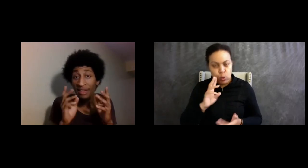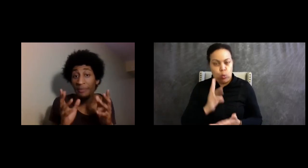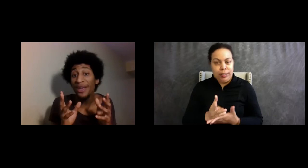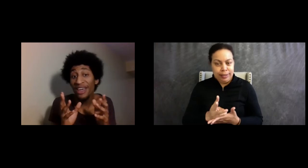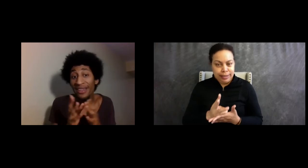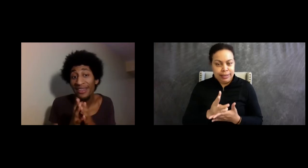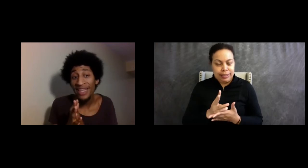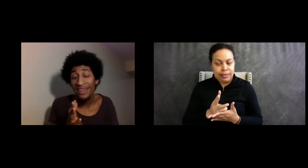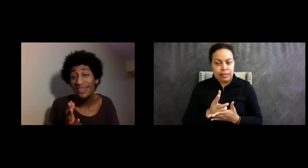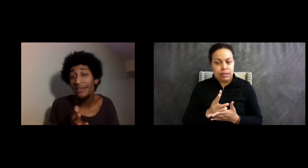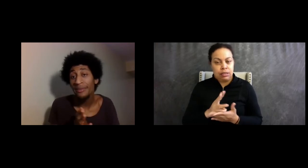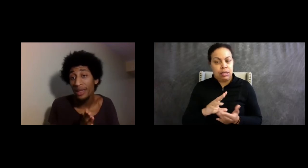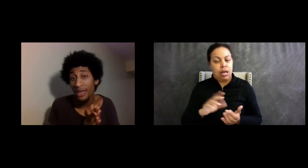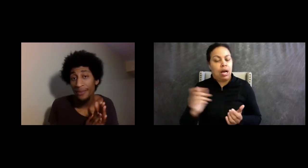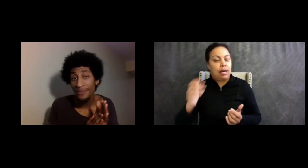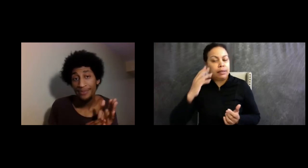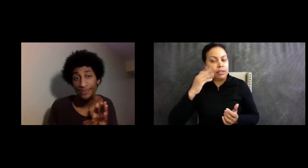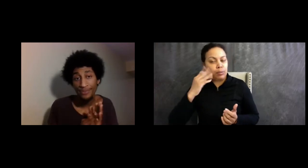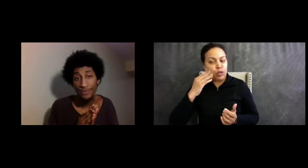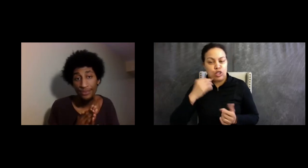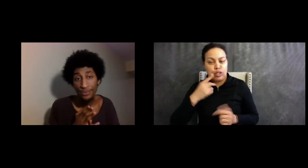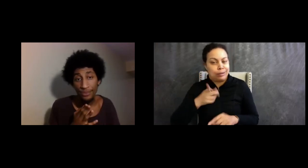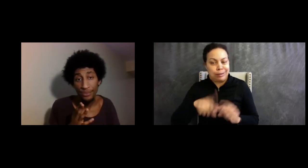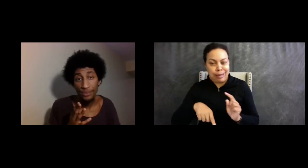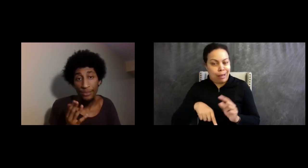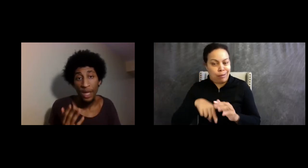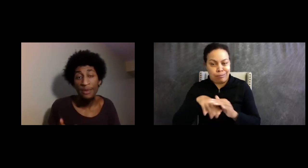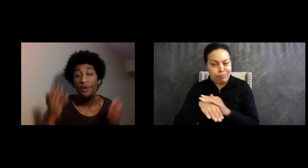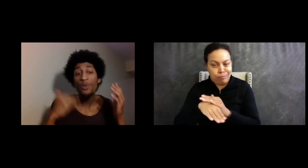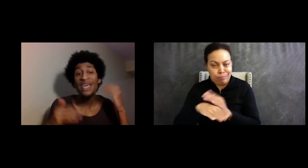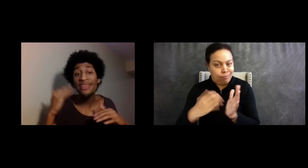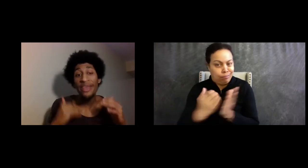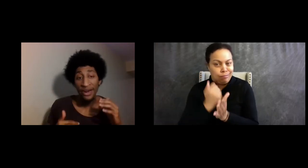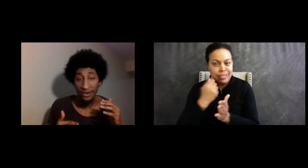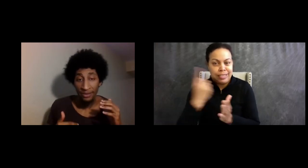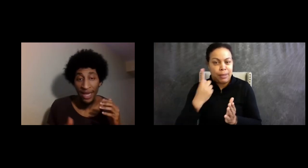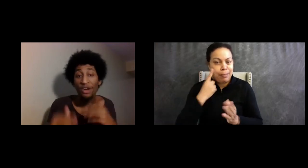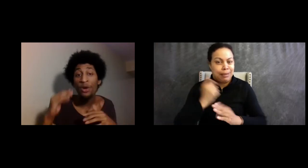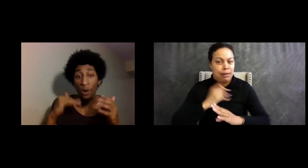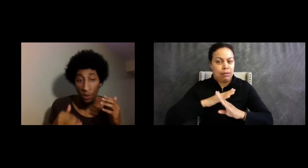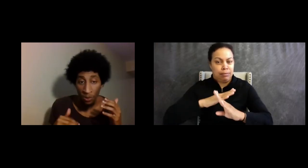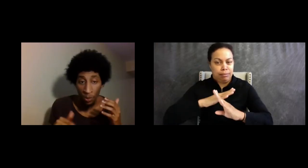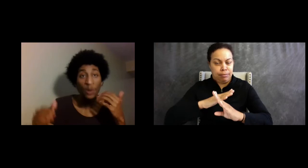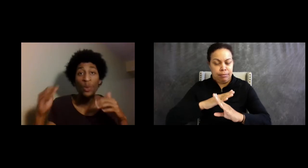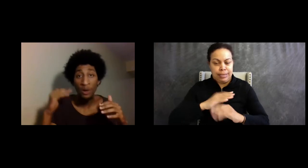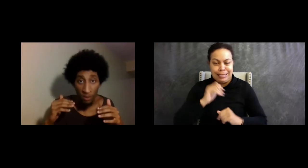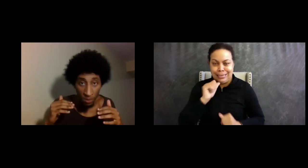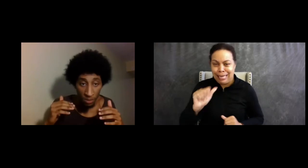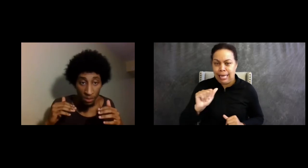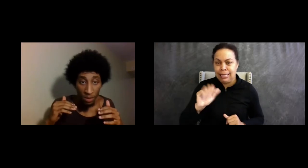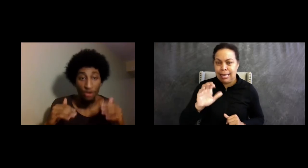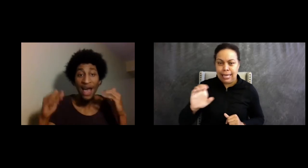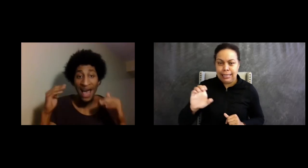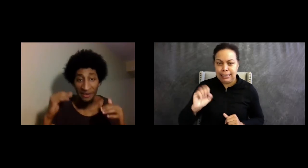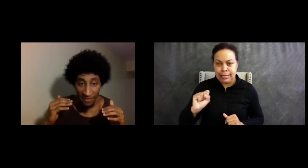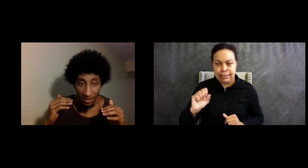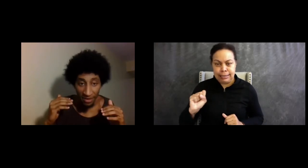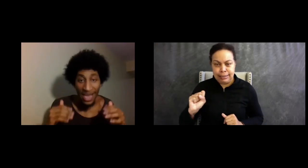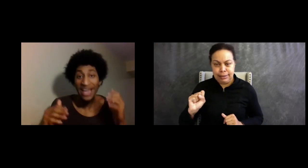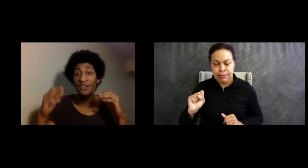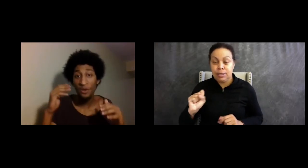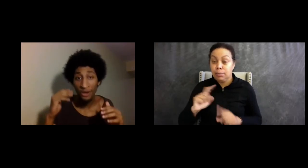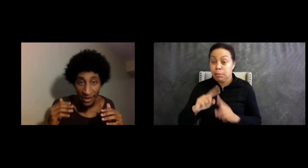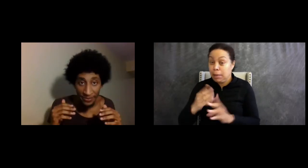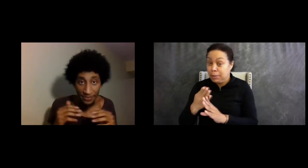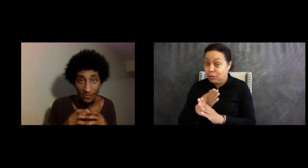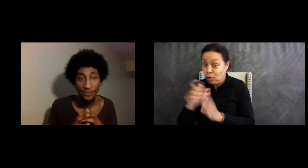an experience of inaccessibility. Before we get there, that's our goal. We will craft